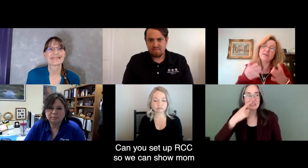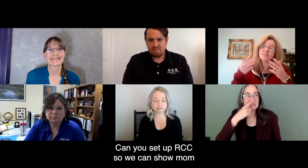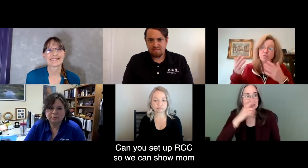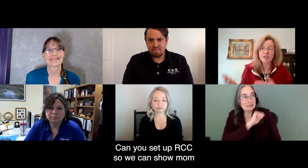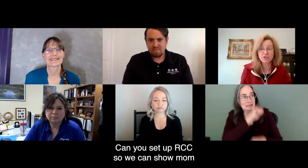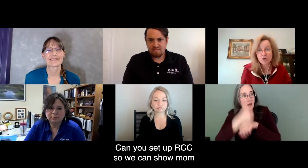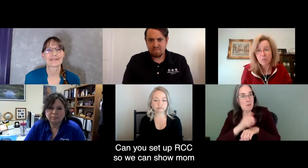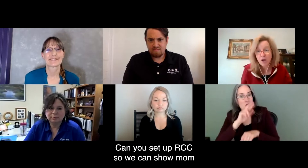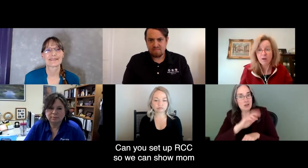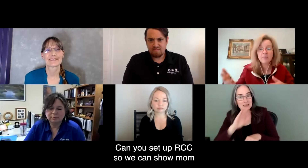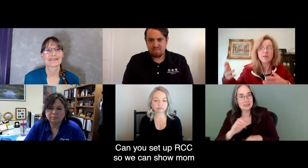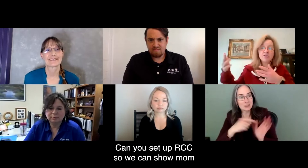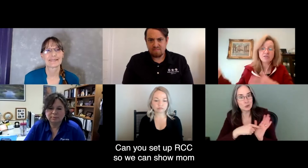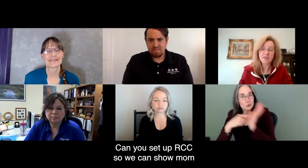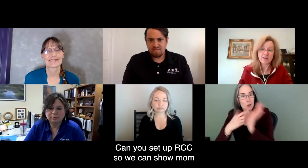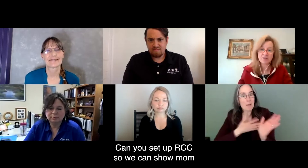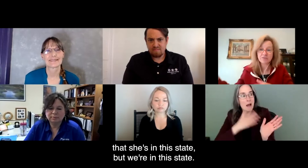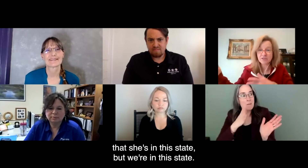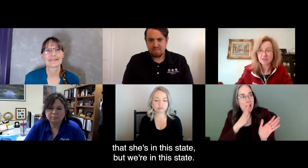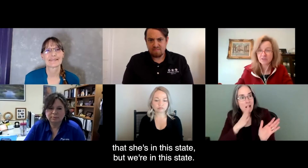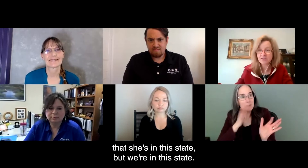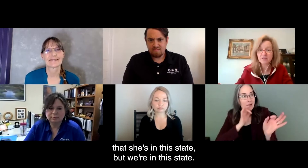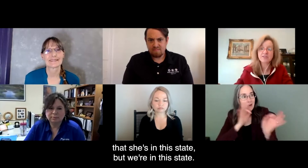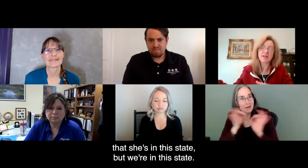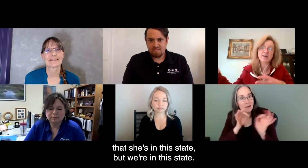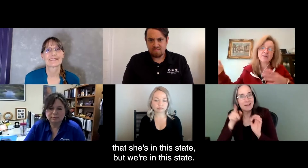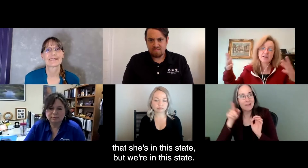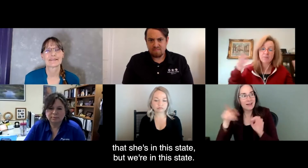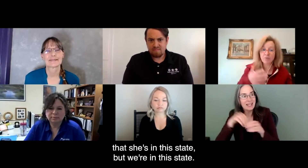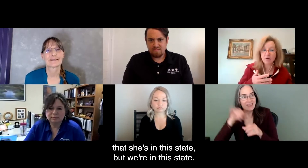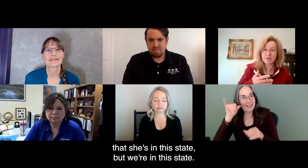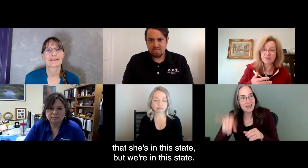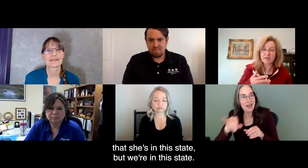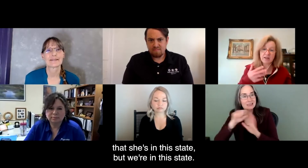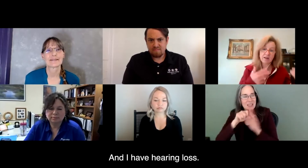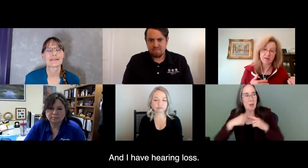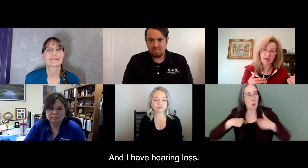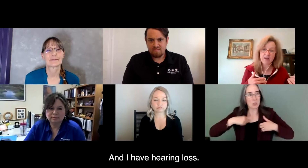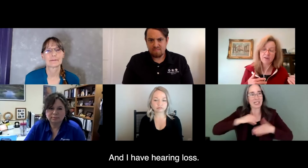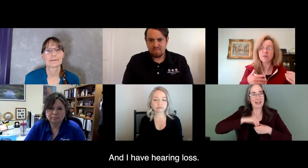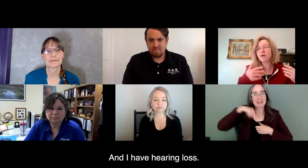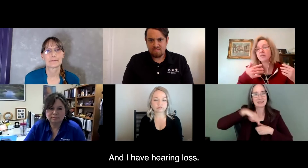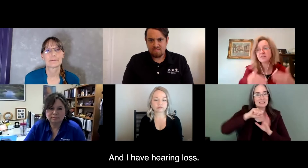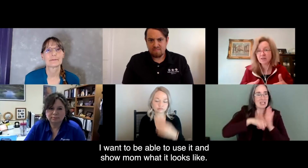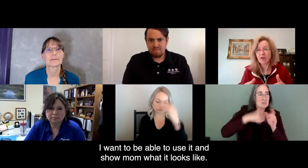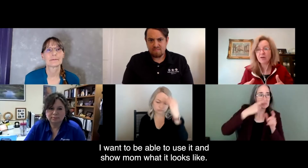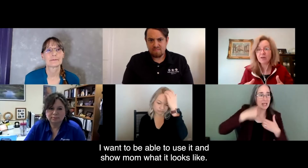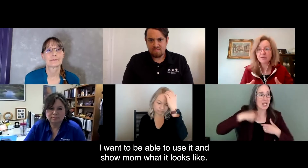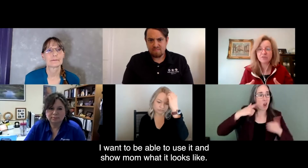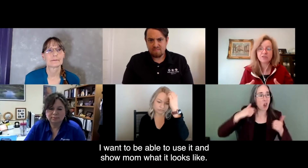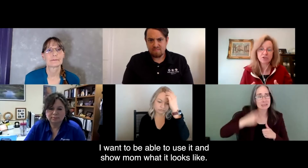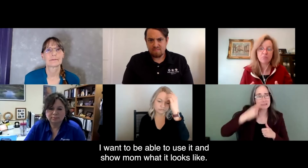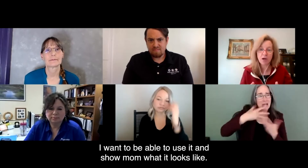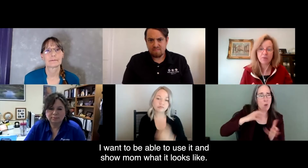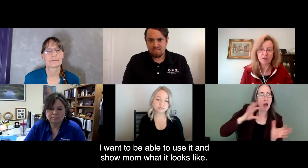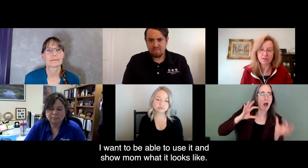RCC so we can show mom? She's in, she's in this state, but we're in this state, and I have hearing loss. I want to be able to use